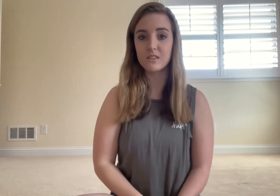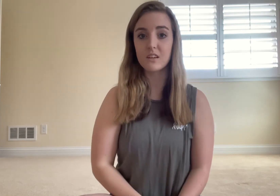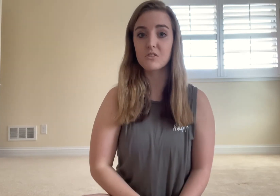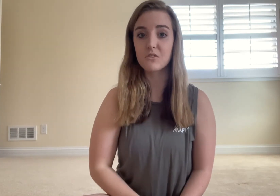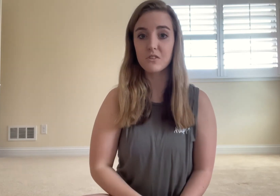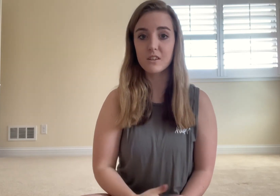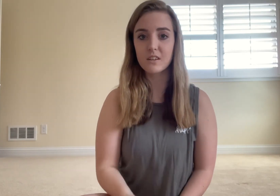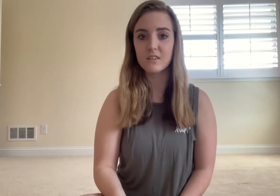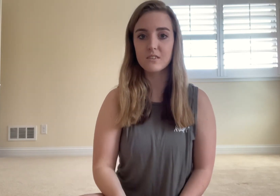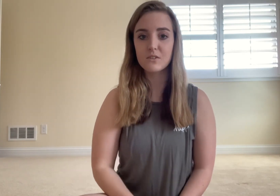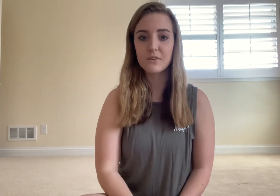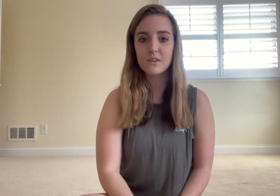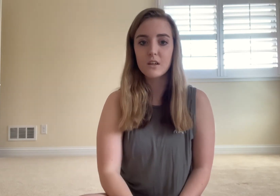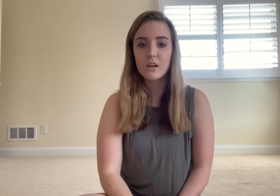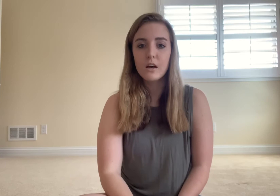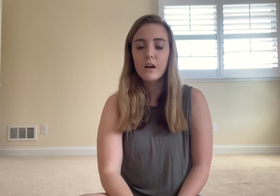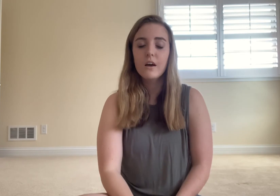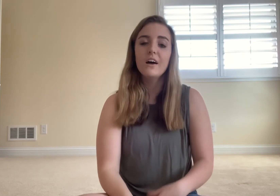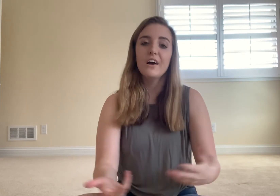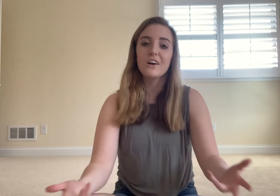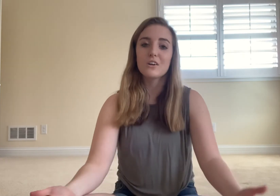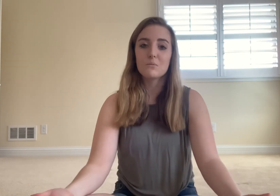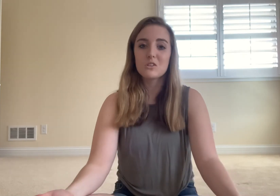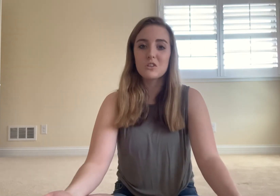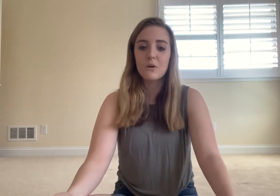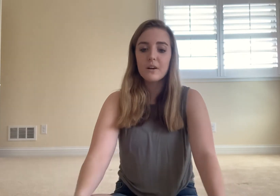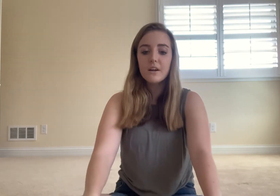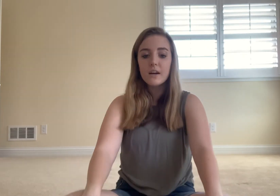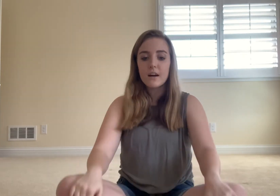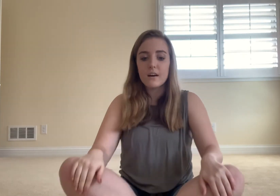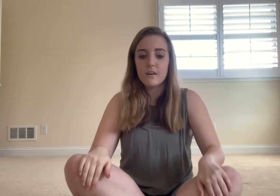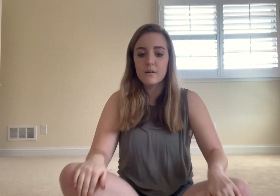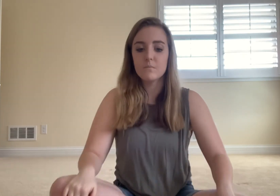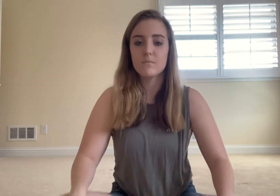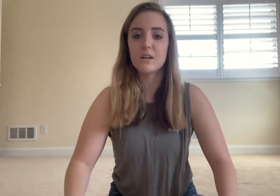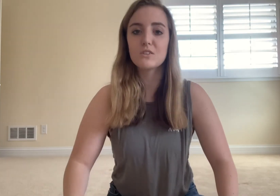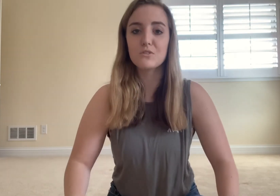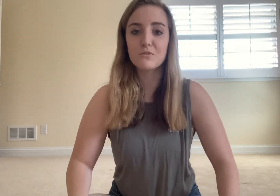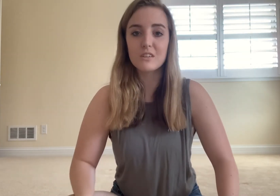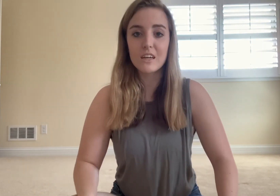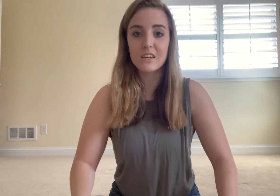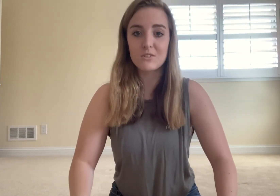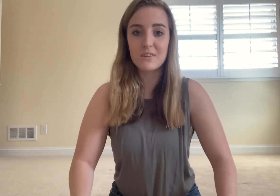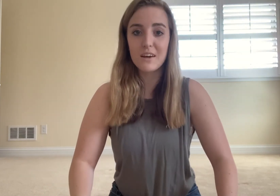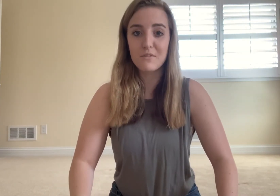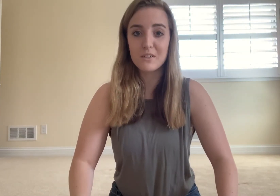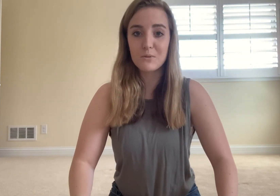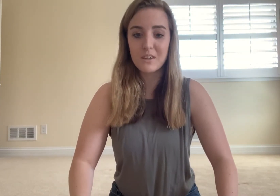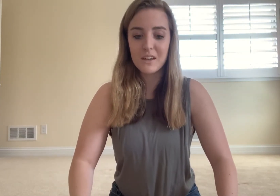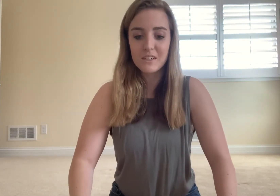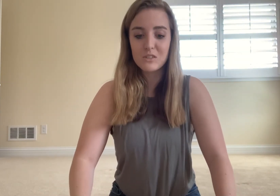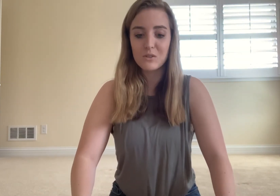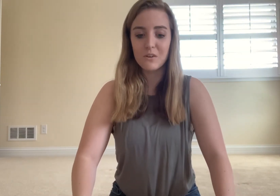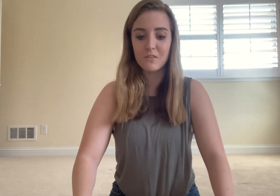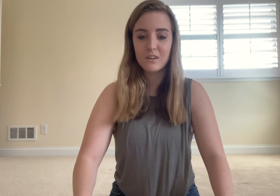as you're learning, it's going to be slower. I still really can't do it that fast quite yet, so